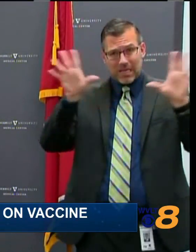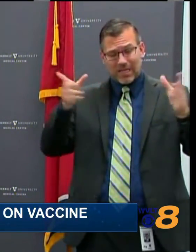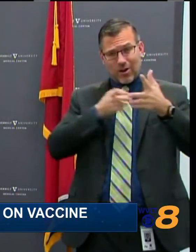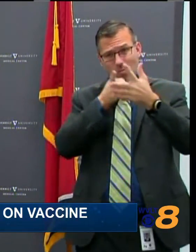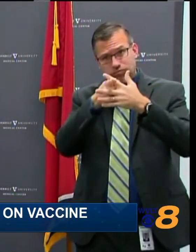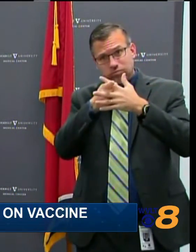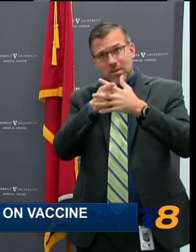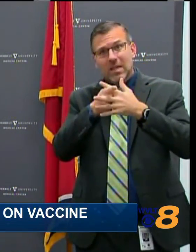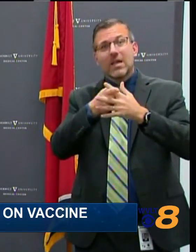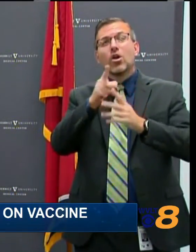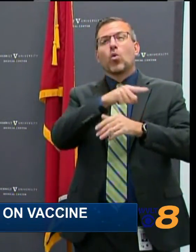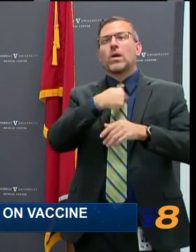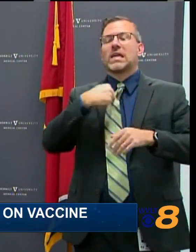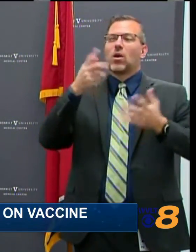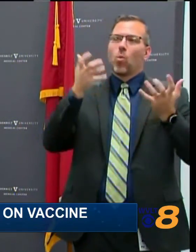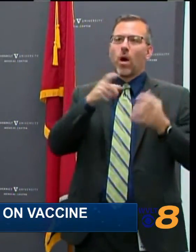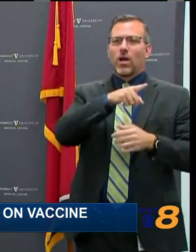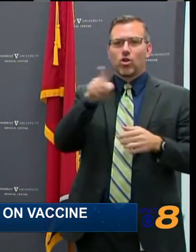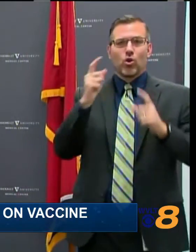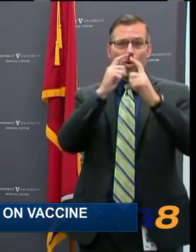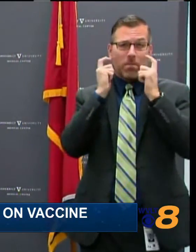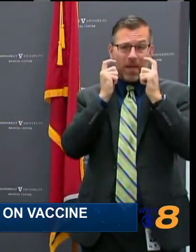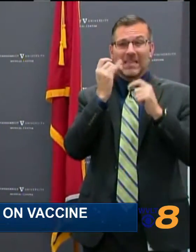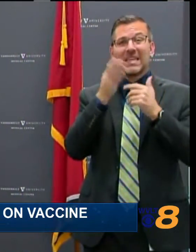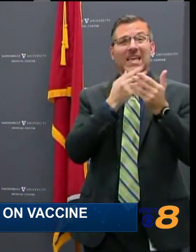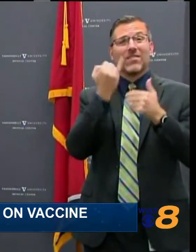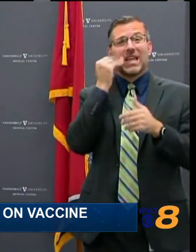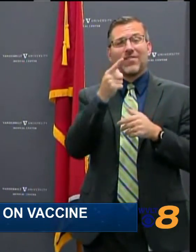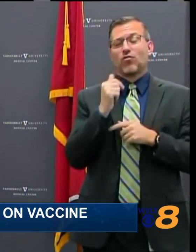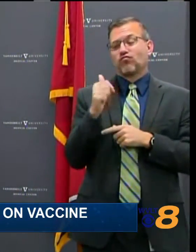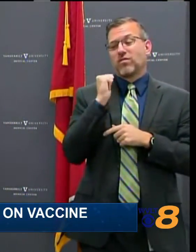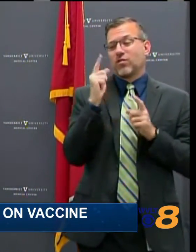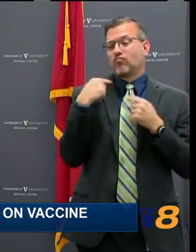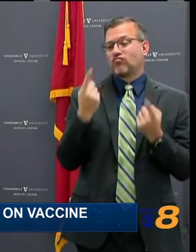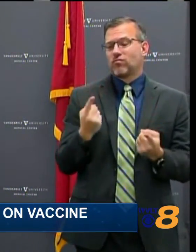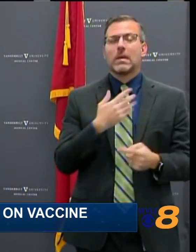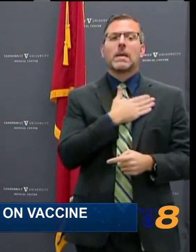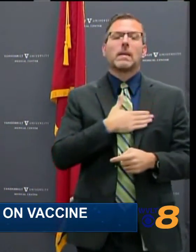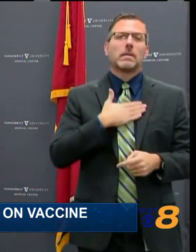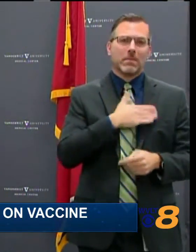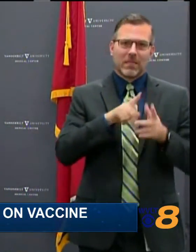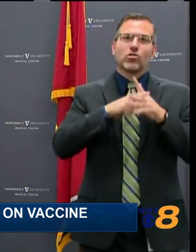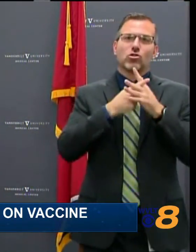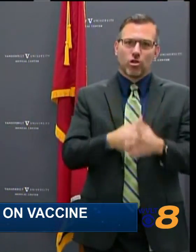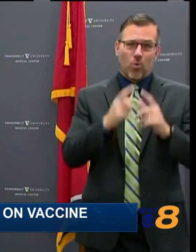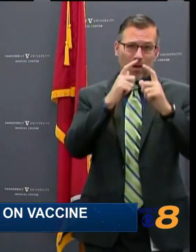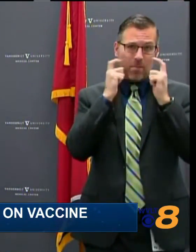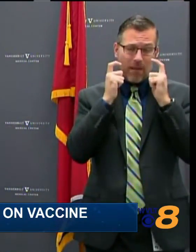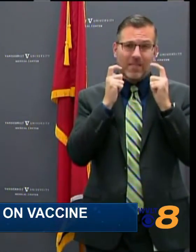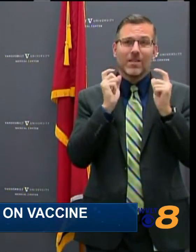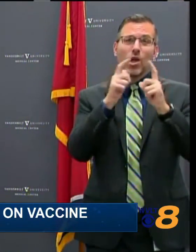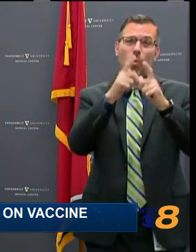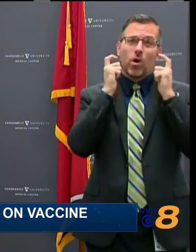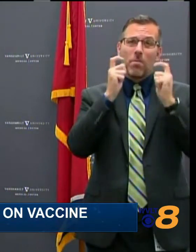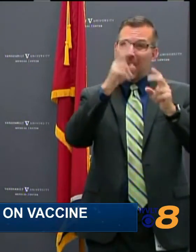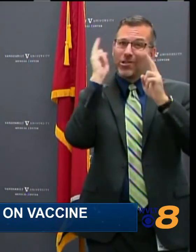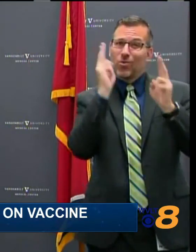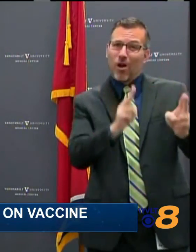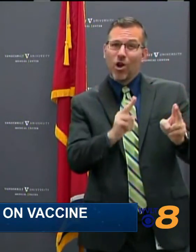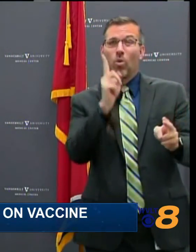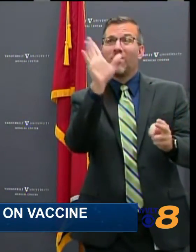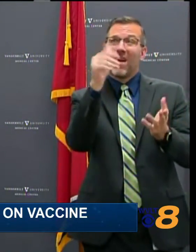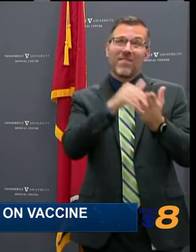need you to wear a mask. If you haven't worn a mask, we need you to contemplate doing that. Wear a mask in honor of one of the 5,000